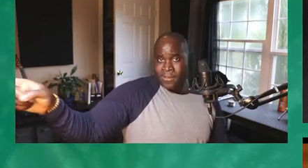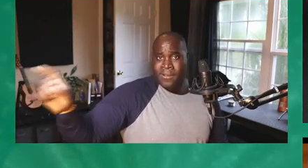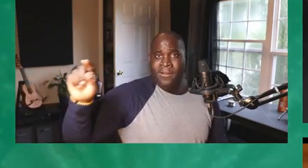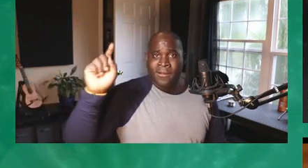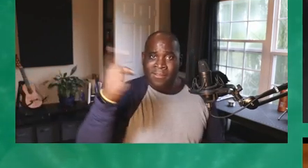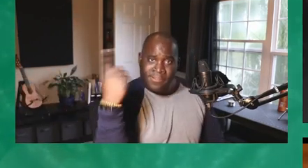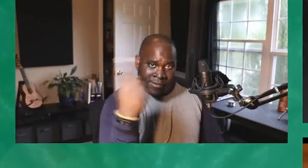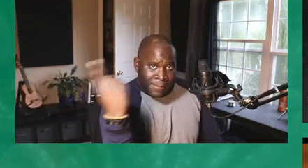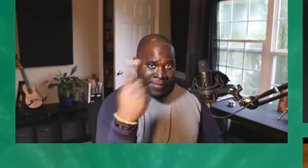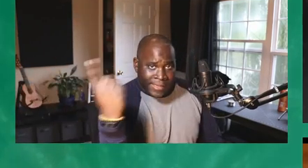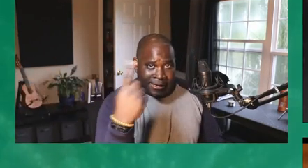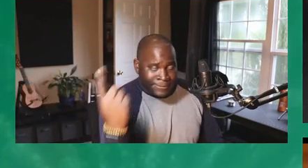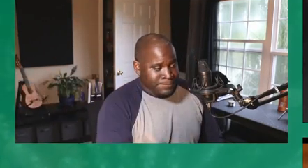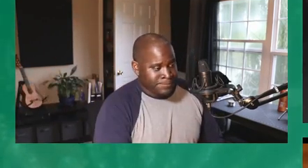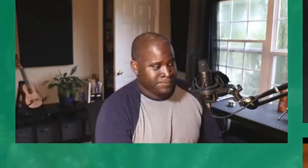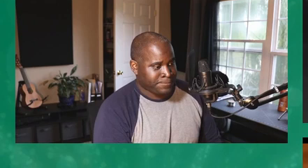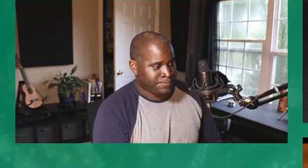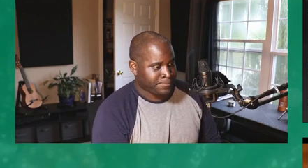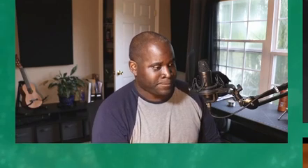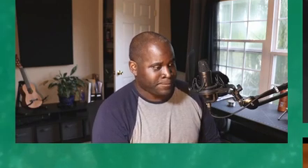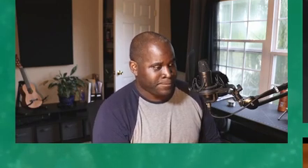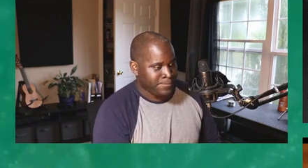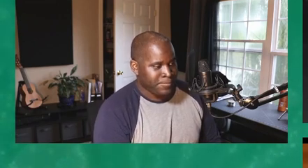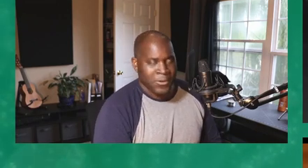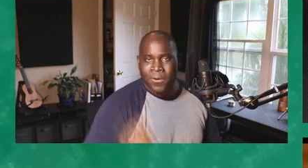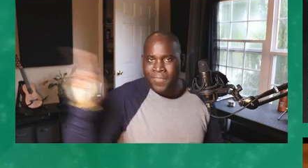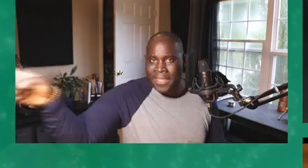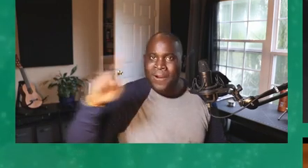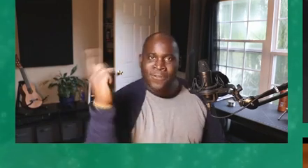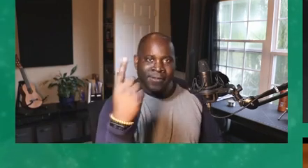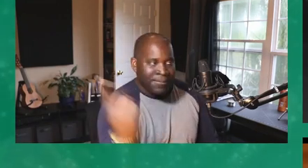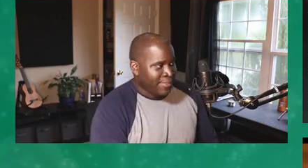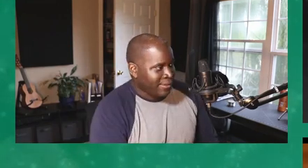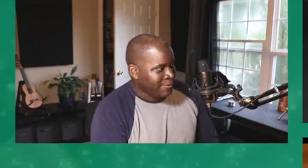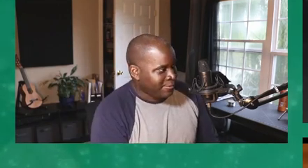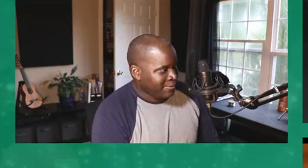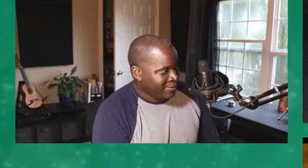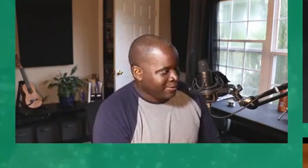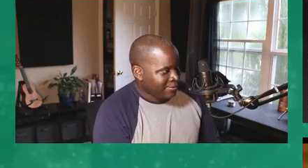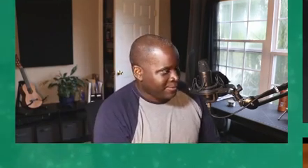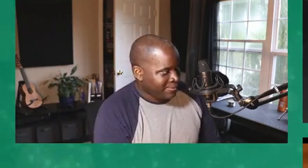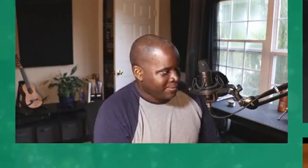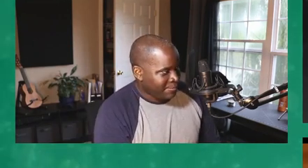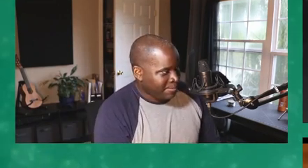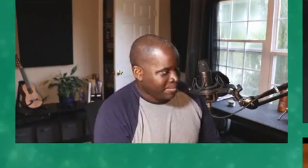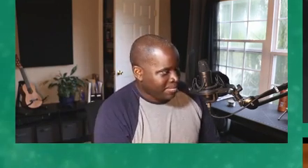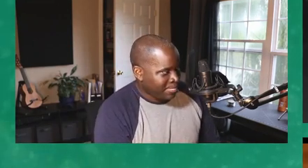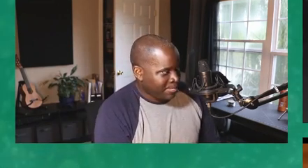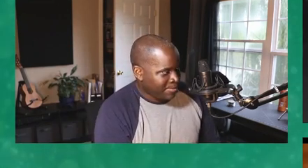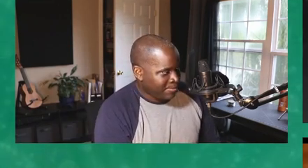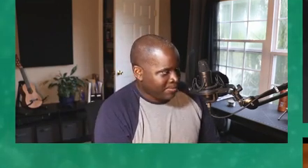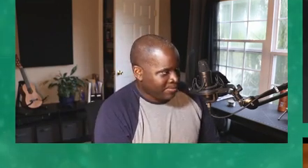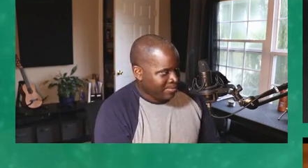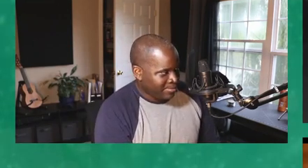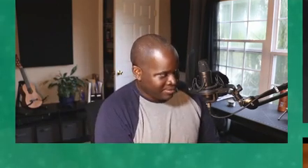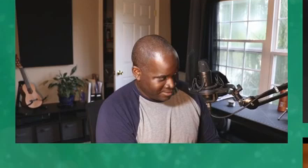There's something. Or there something.